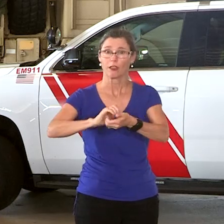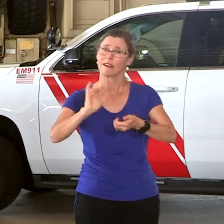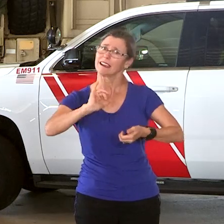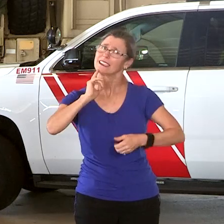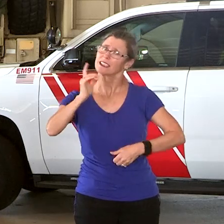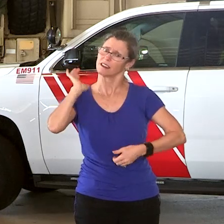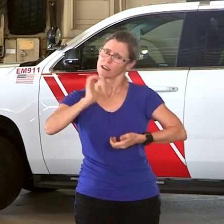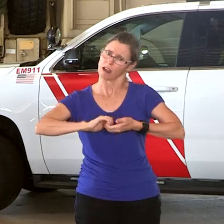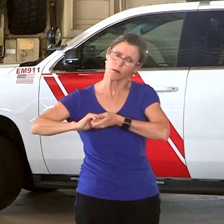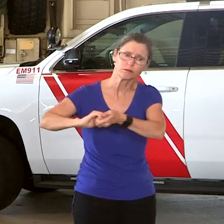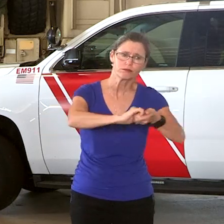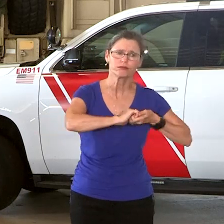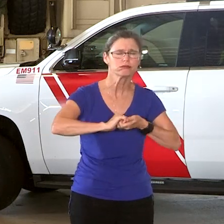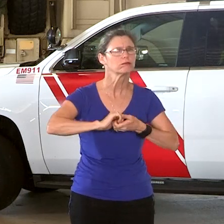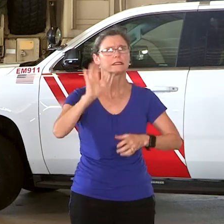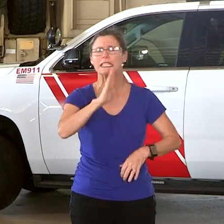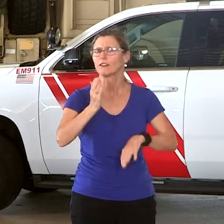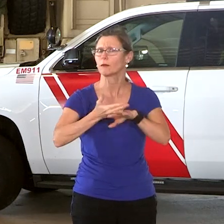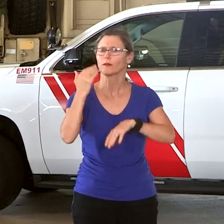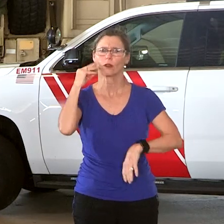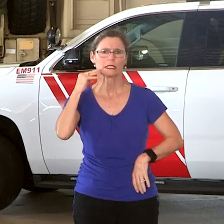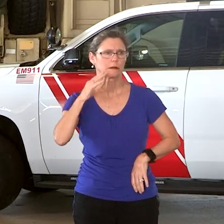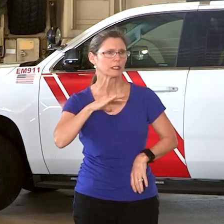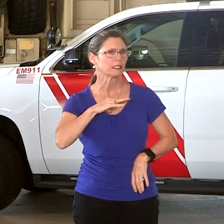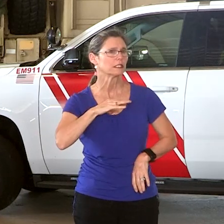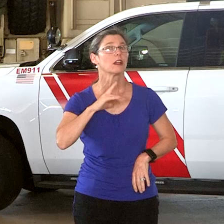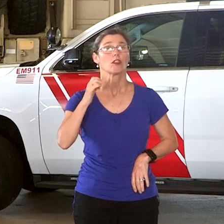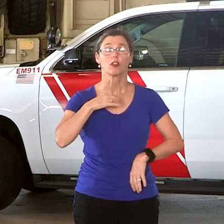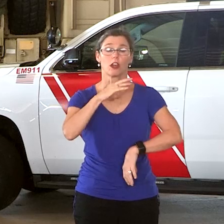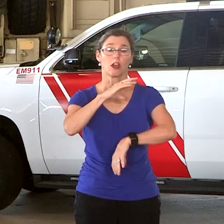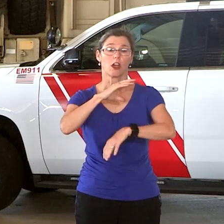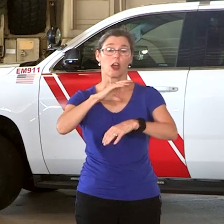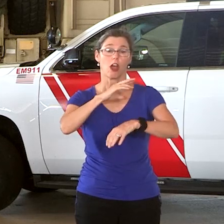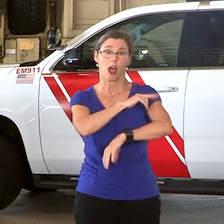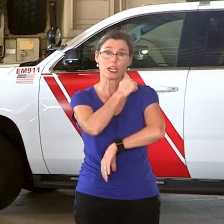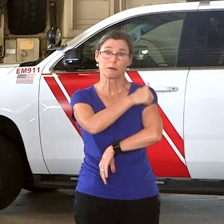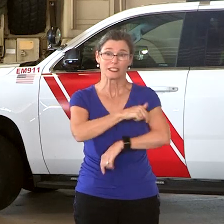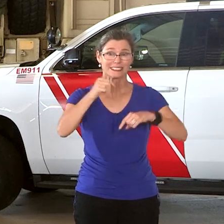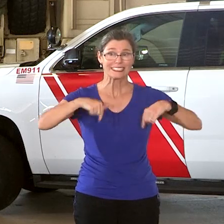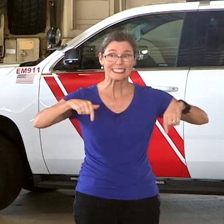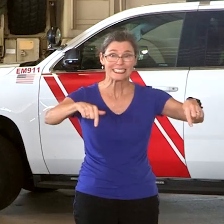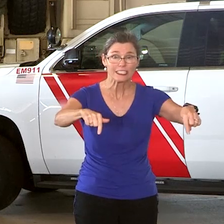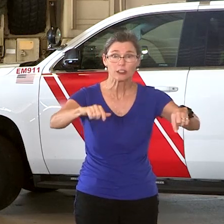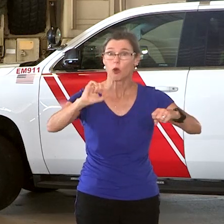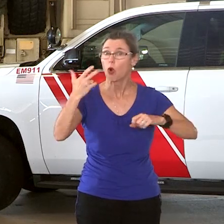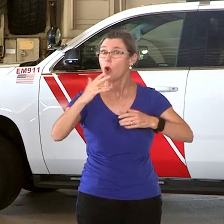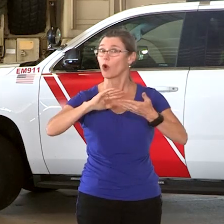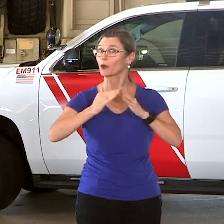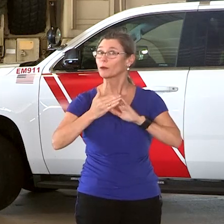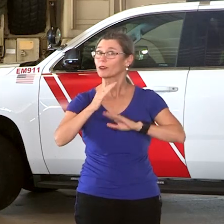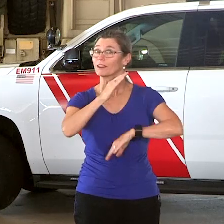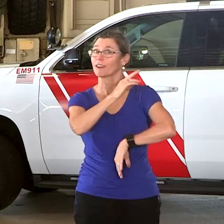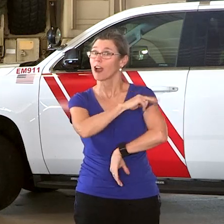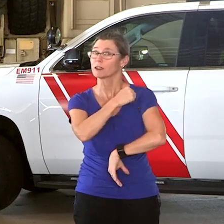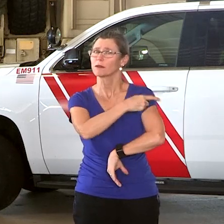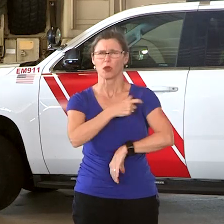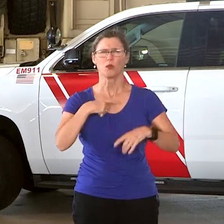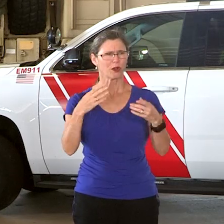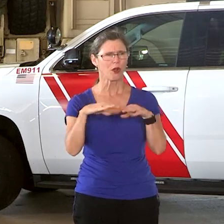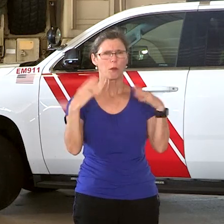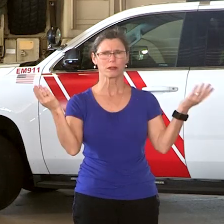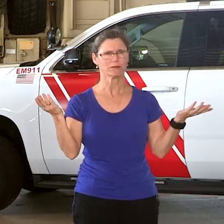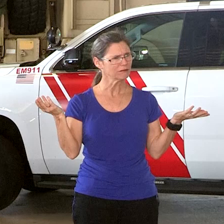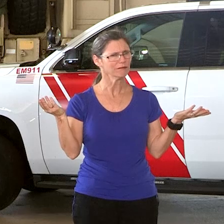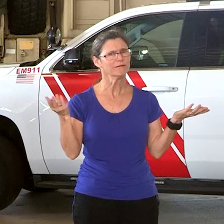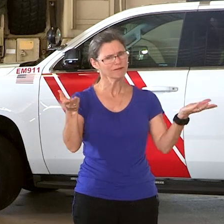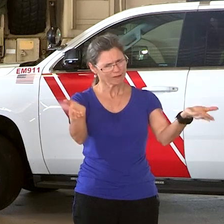And I just want everyone to know that all the community hospitals are open for business, and we continue to take